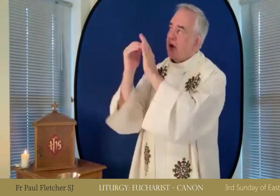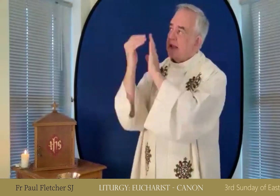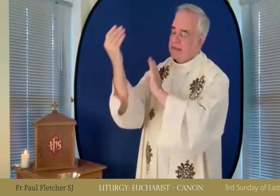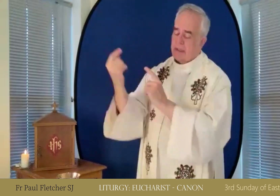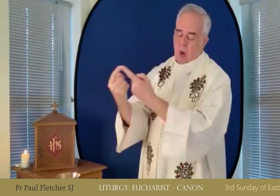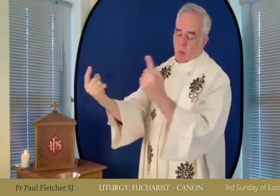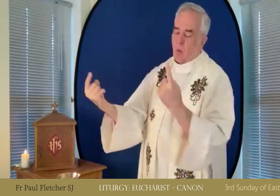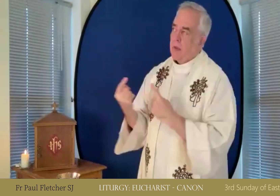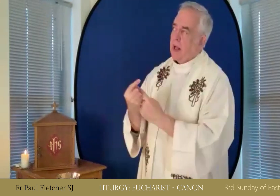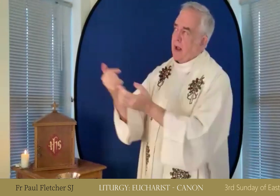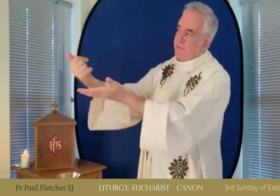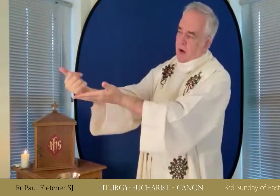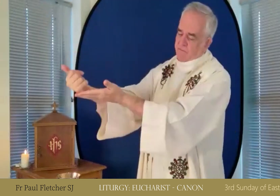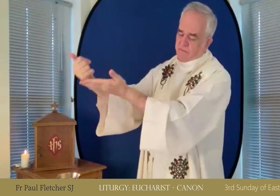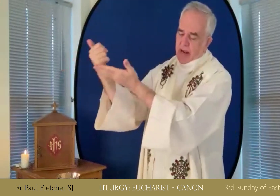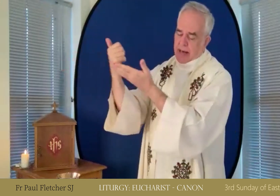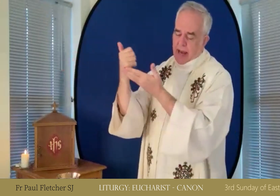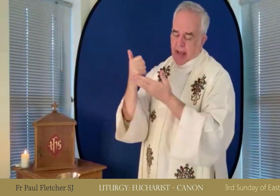presence will rely for unfailing help.